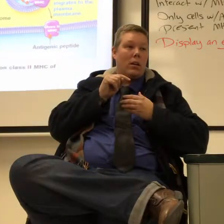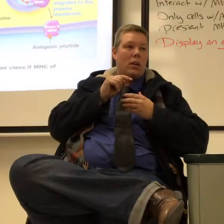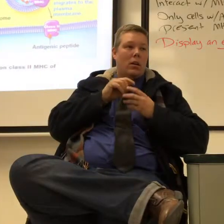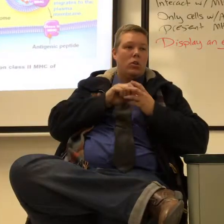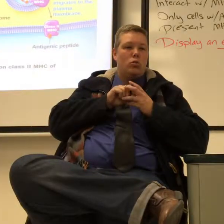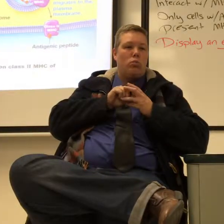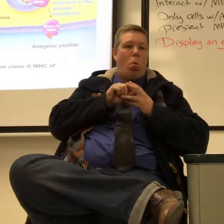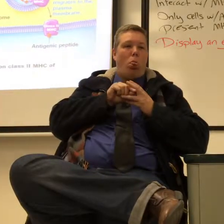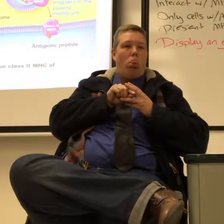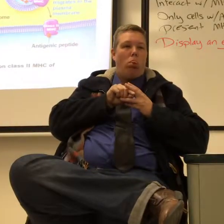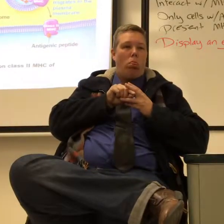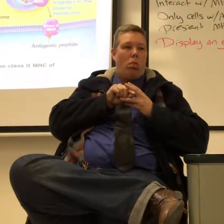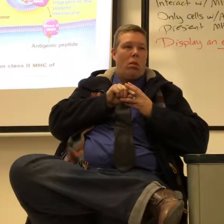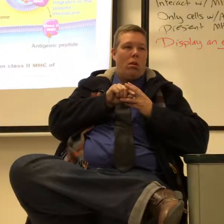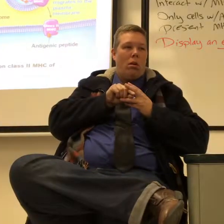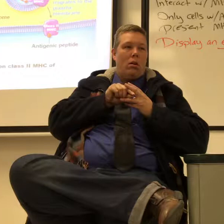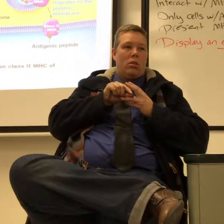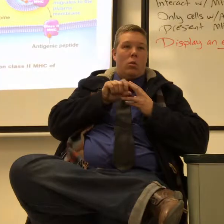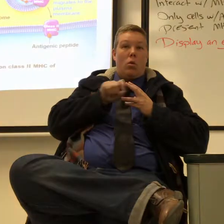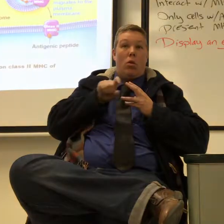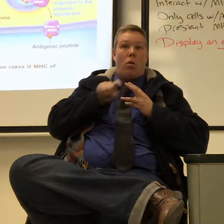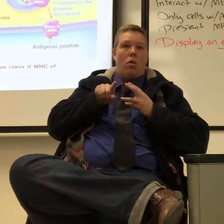trigger a response in the CD4 cells.